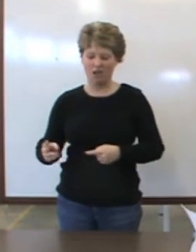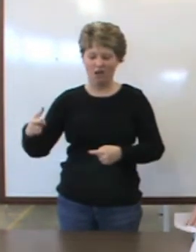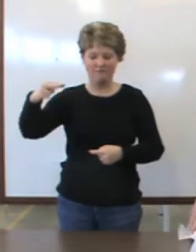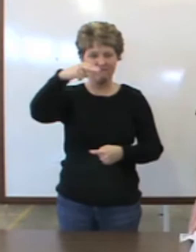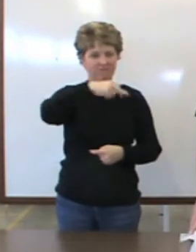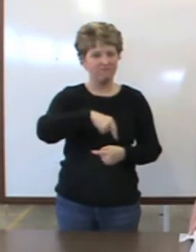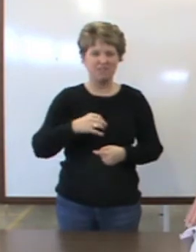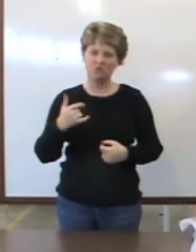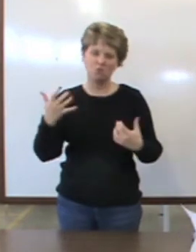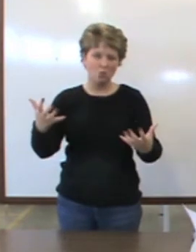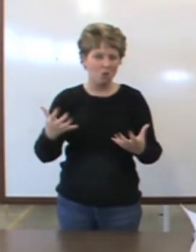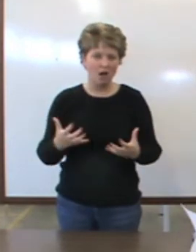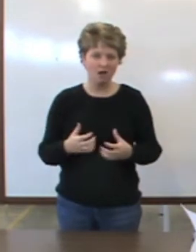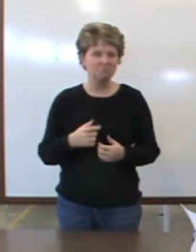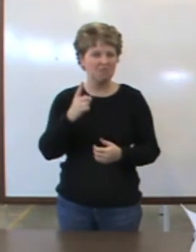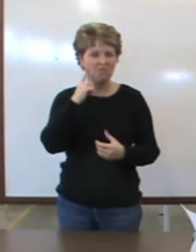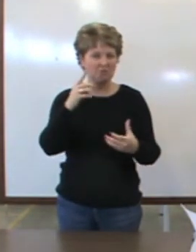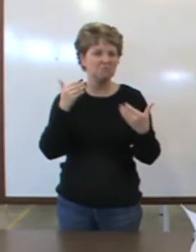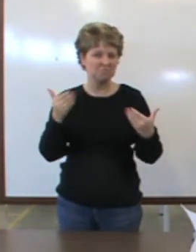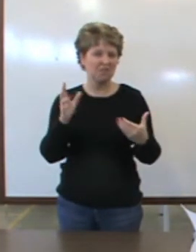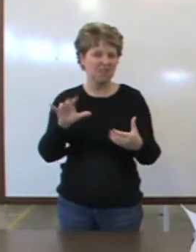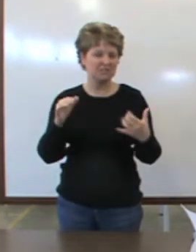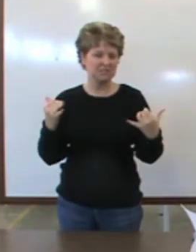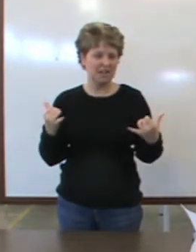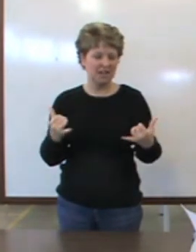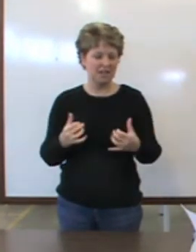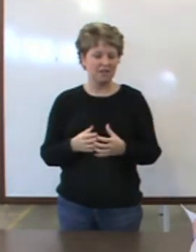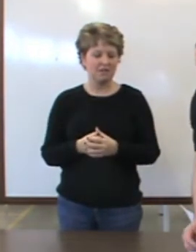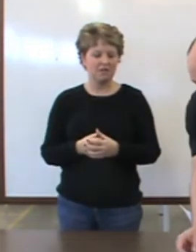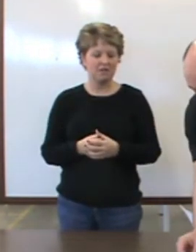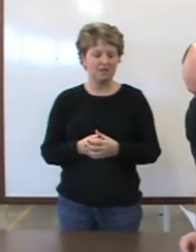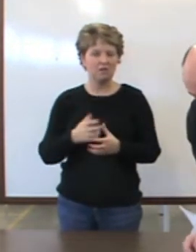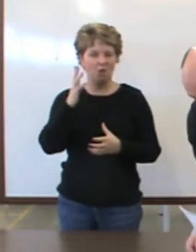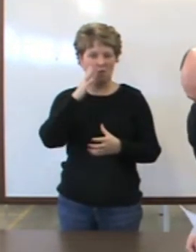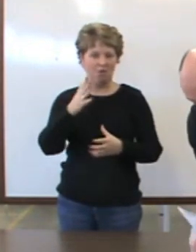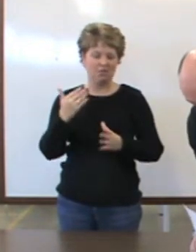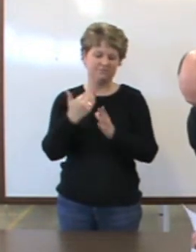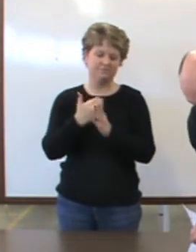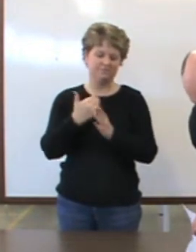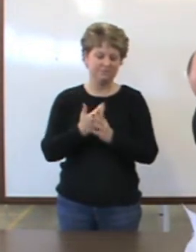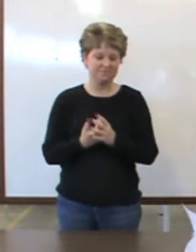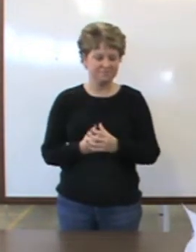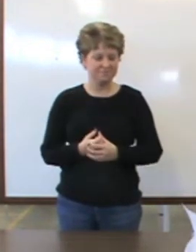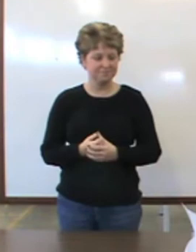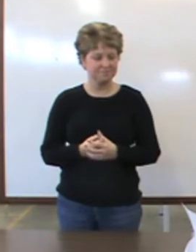like. And I think I'm going to do that today because this is going to get in my way.